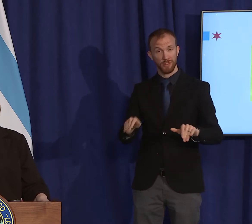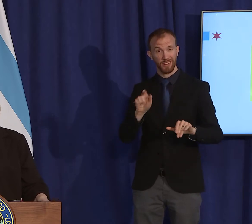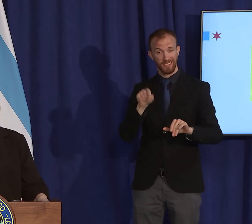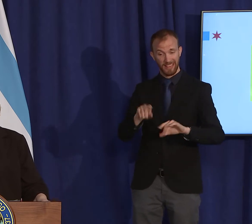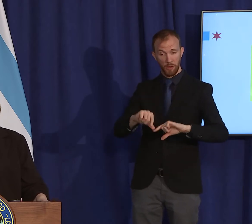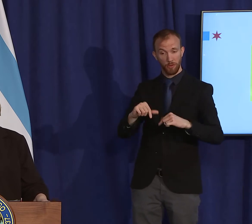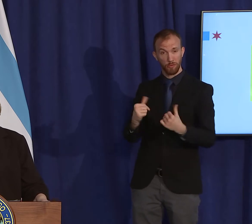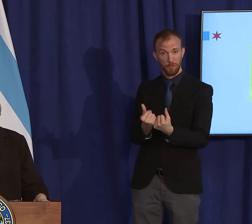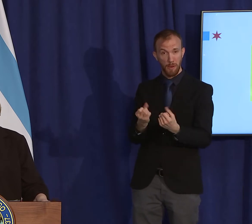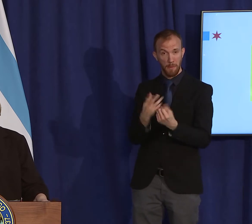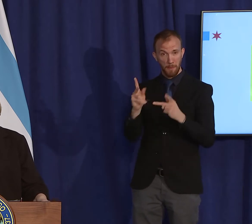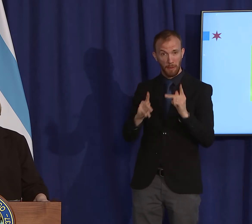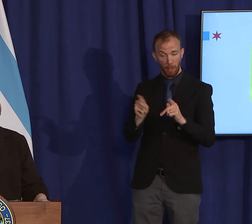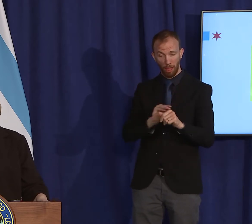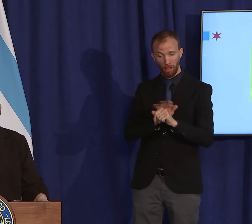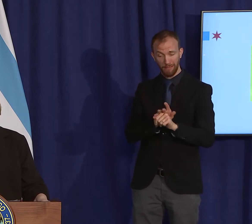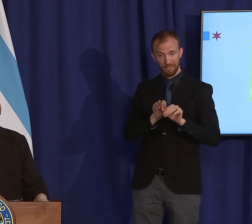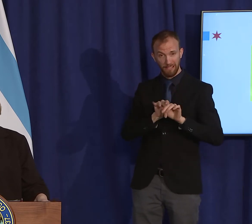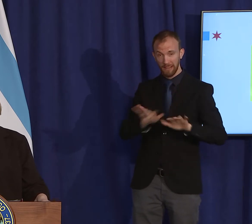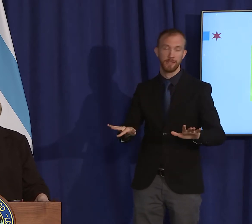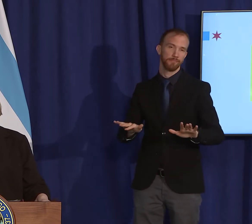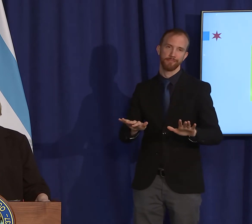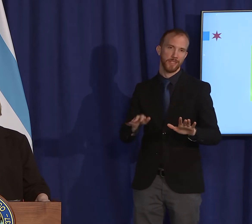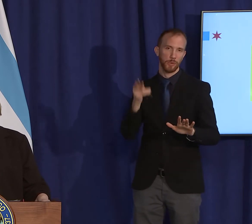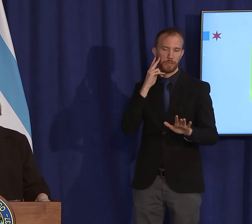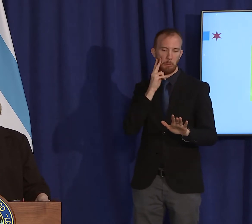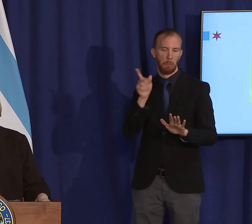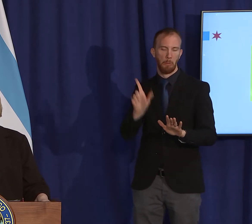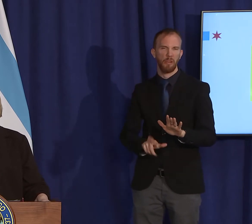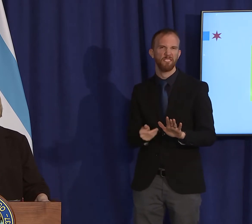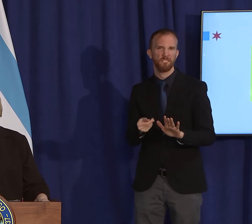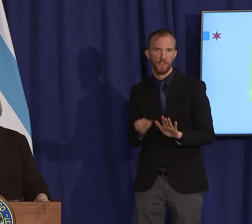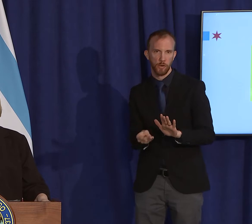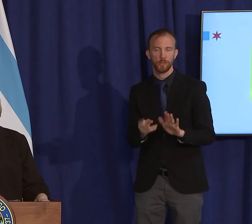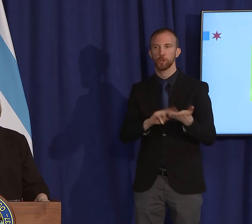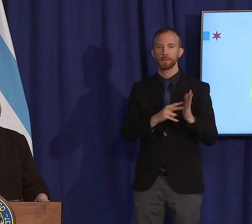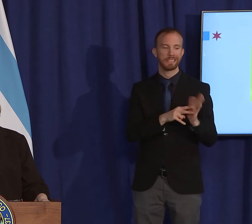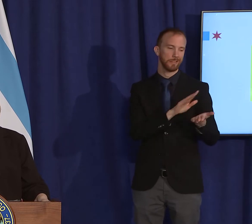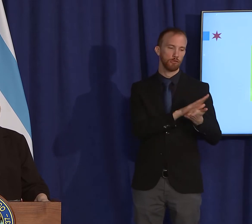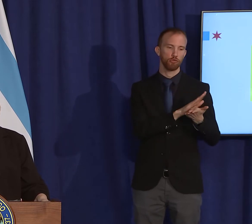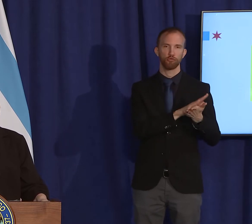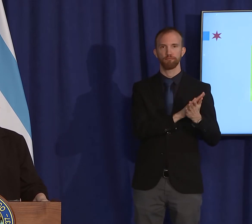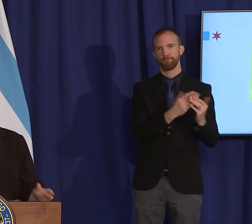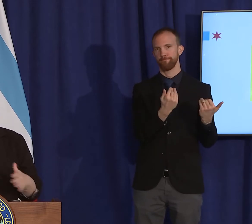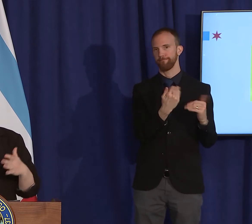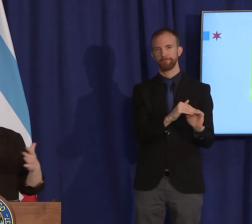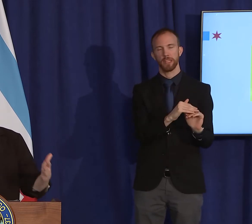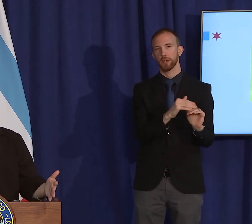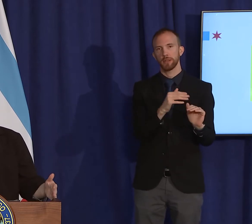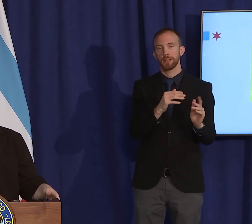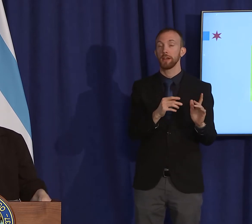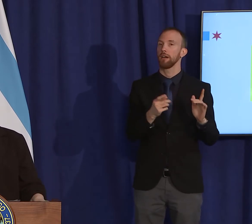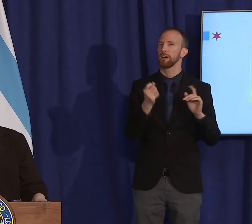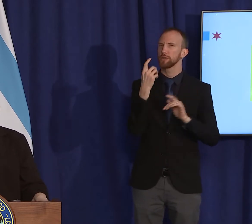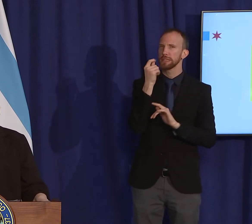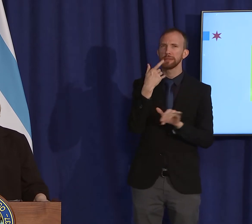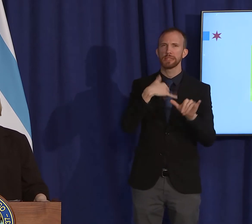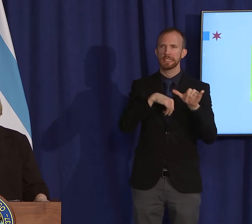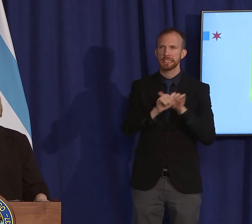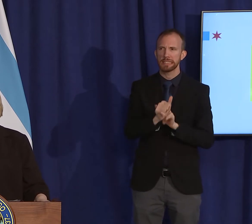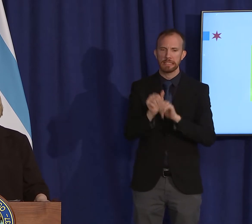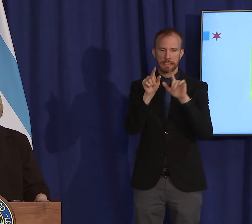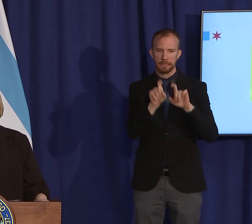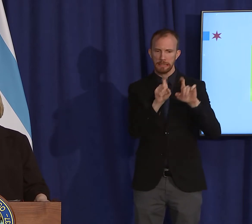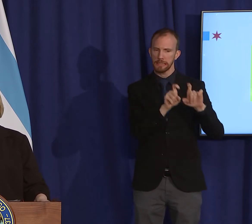has changed there related to schools being a sign of spread. Certainly, we're doing a lot of testing